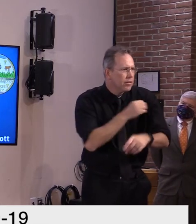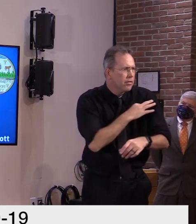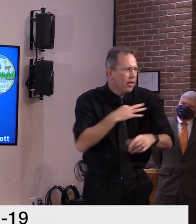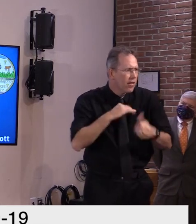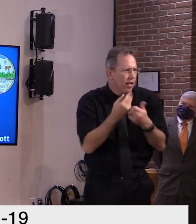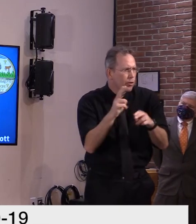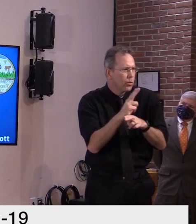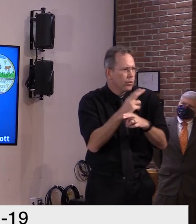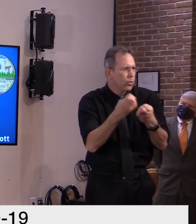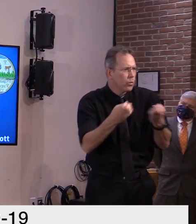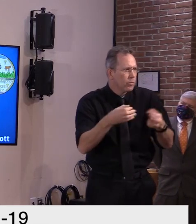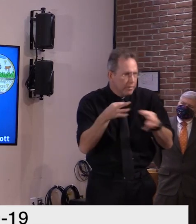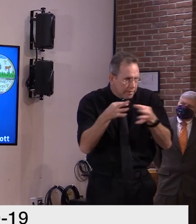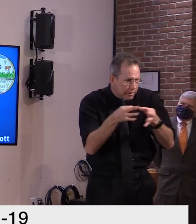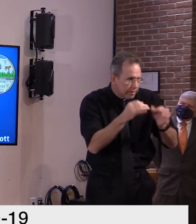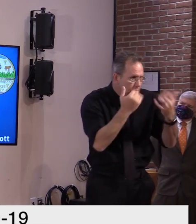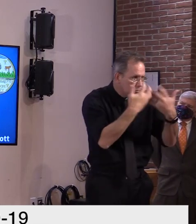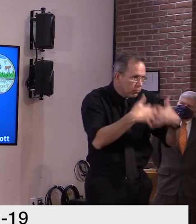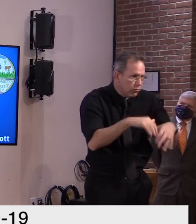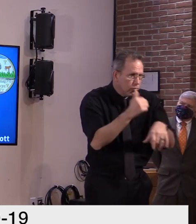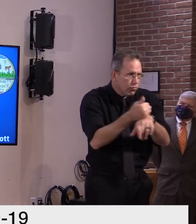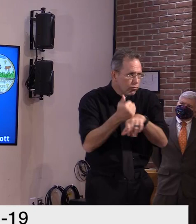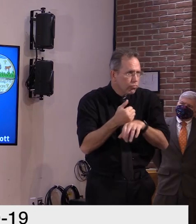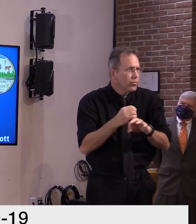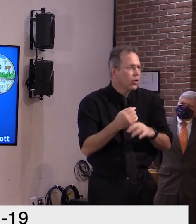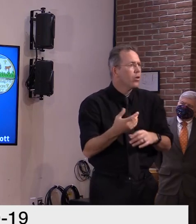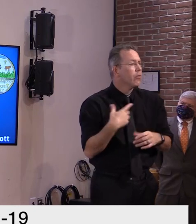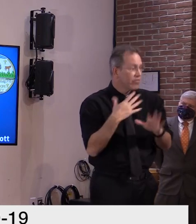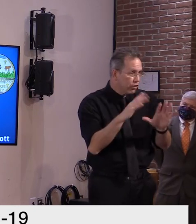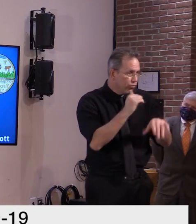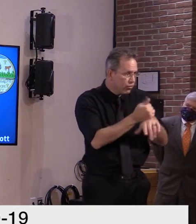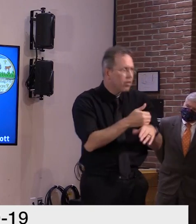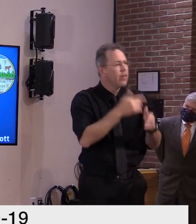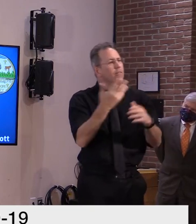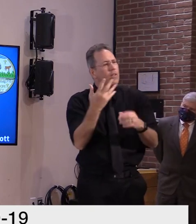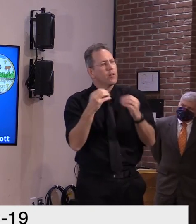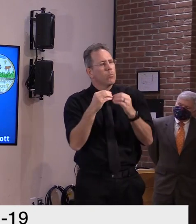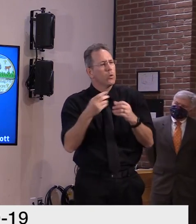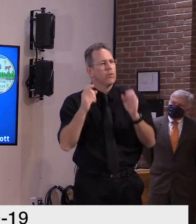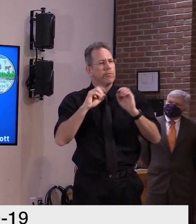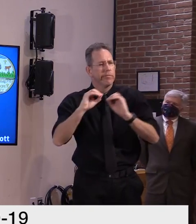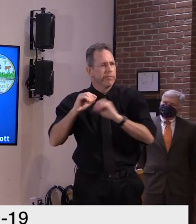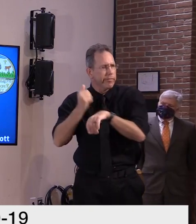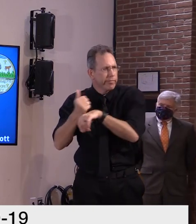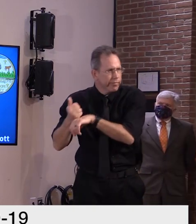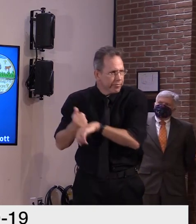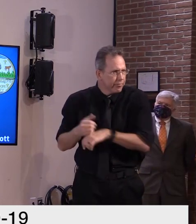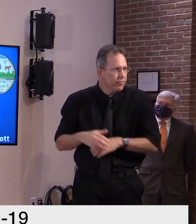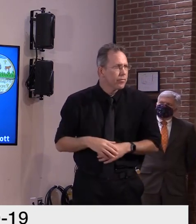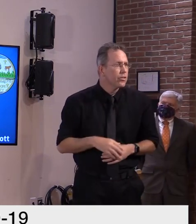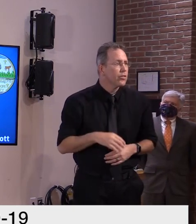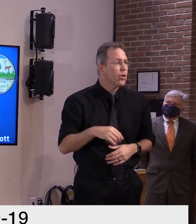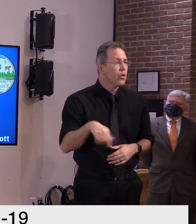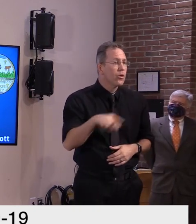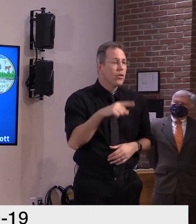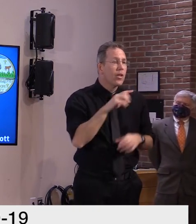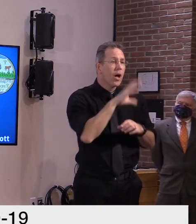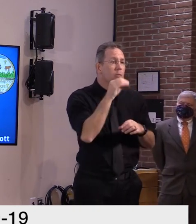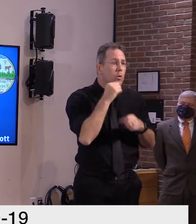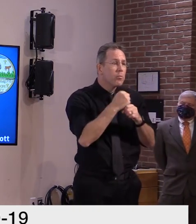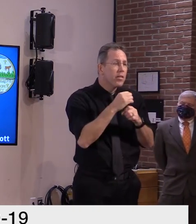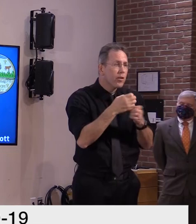the manufacturer some assurance regarding a supply of the actual reagents that'll be needed